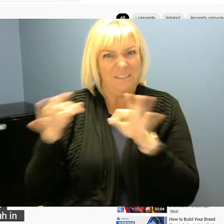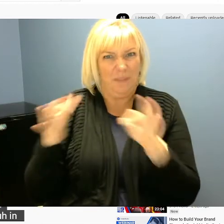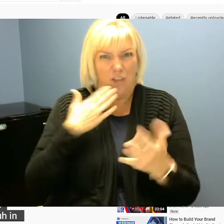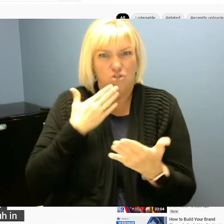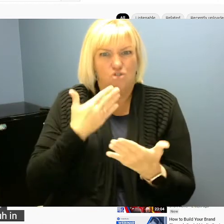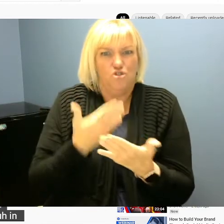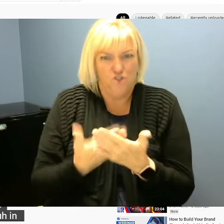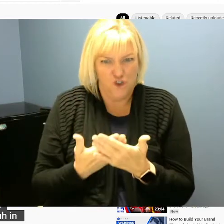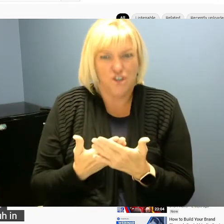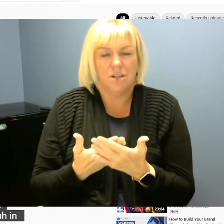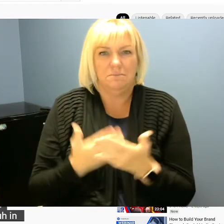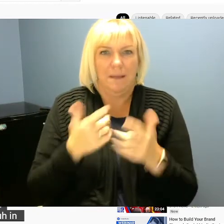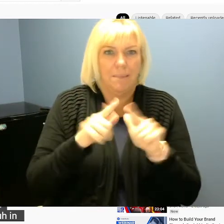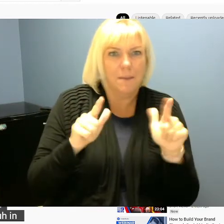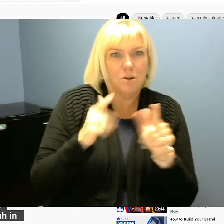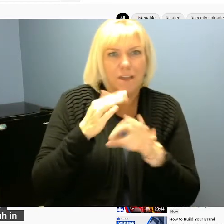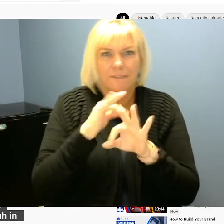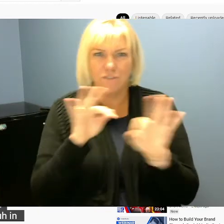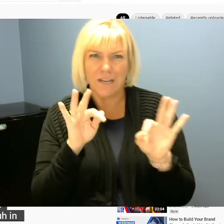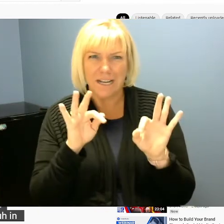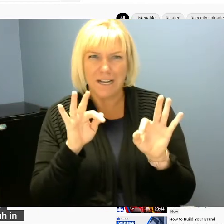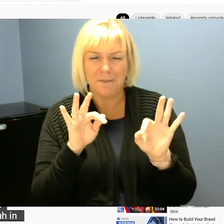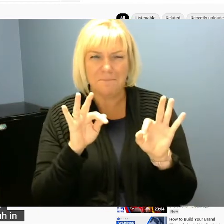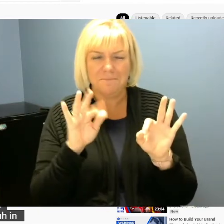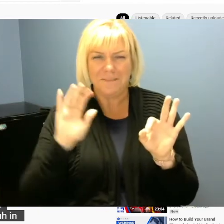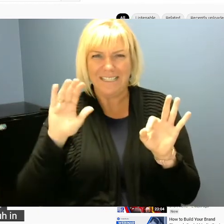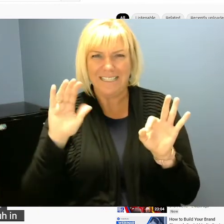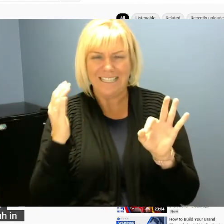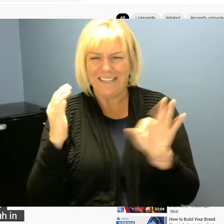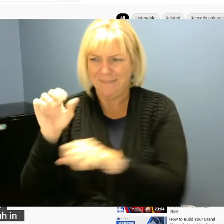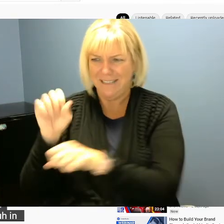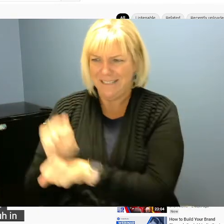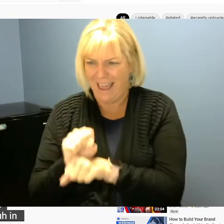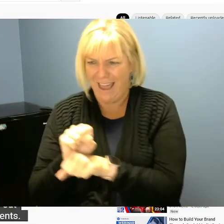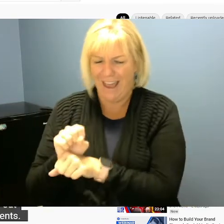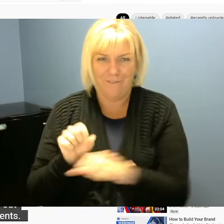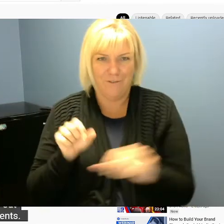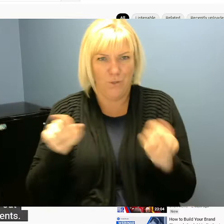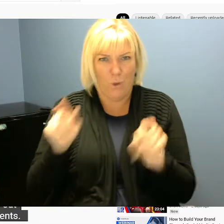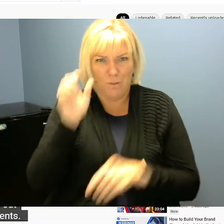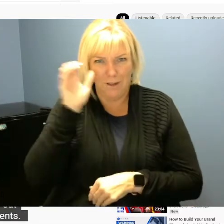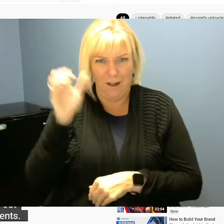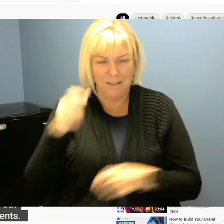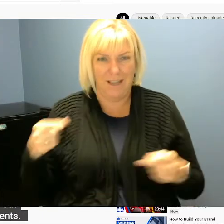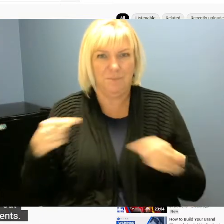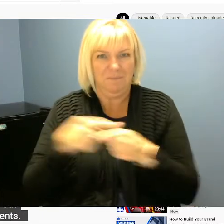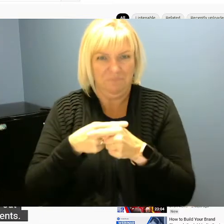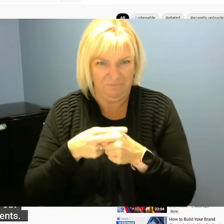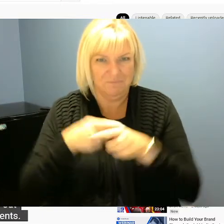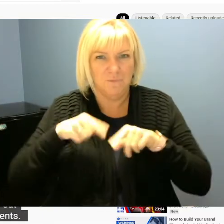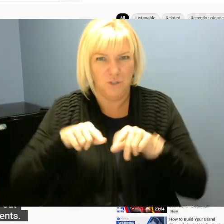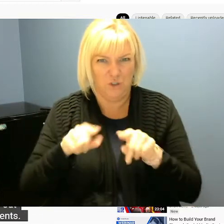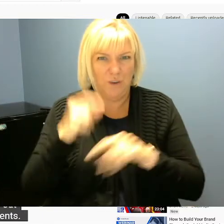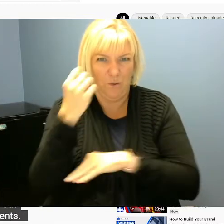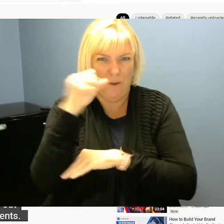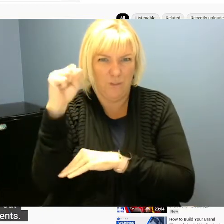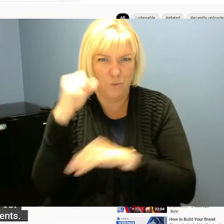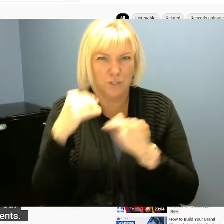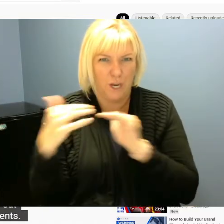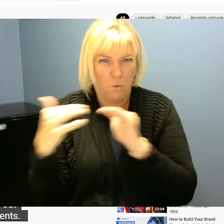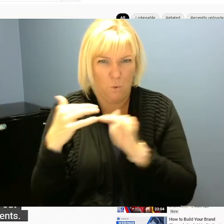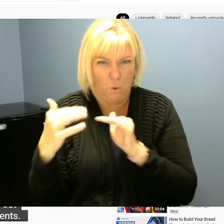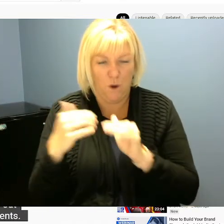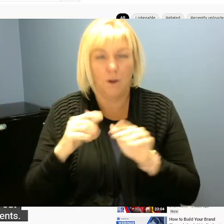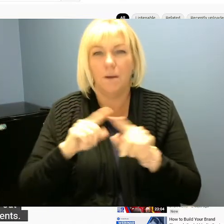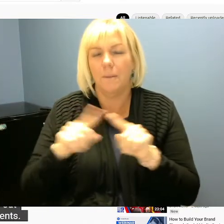the contradictions of liberty and freedom alongside enslavement in the Revolutionary era. But I just want to throw out a